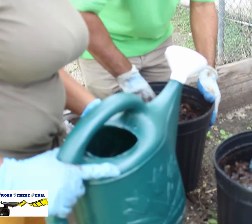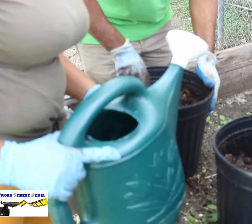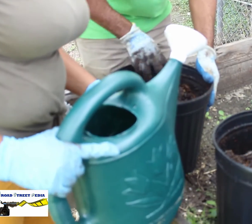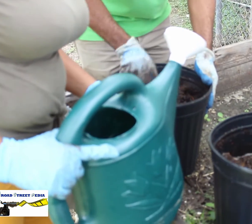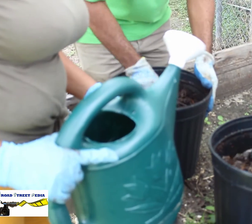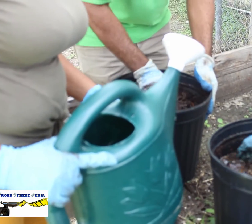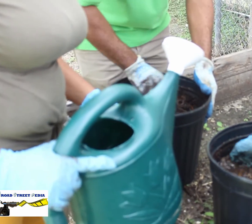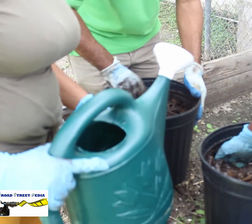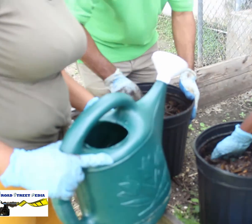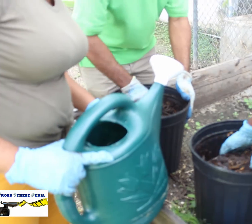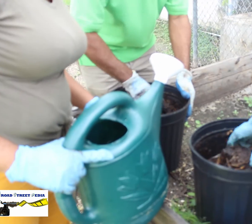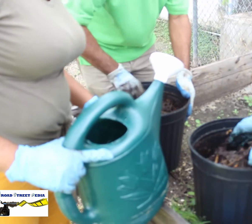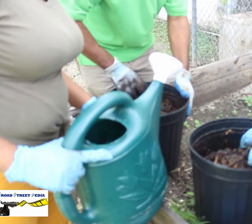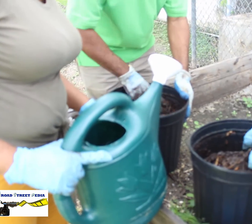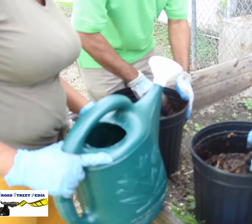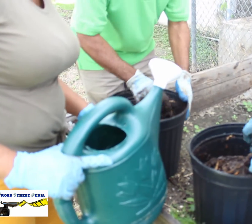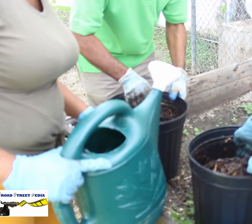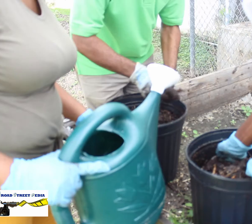Next time it came, that washed everybody.